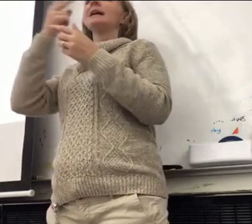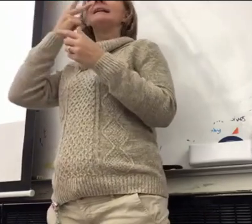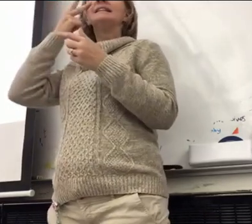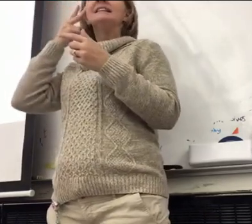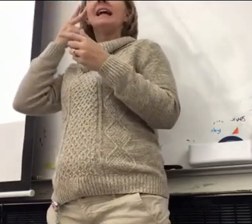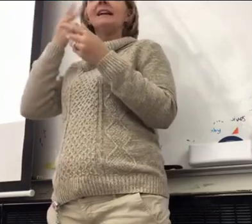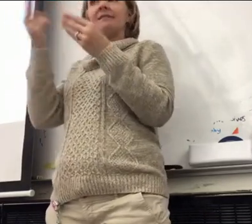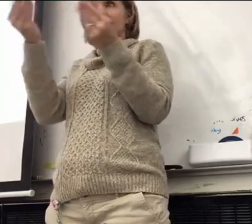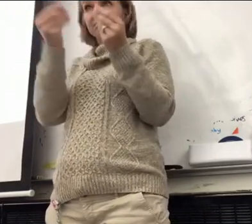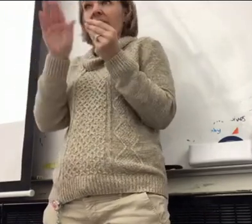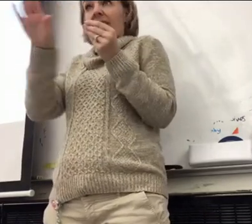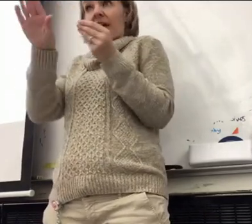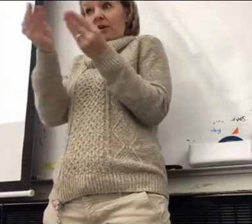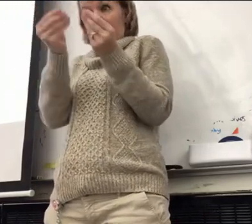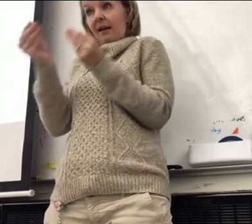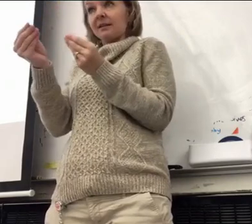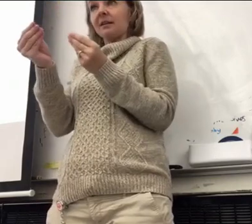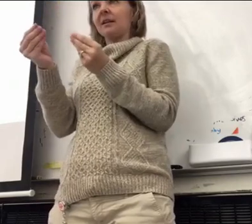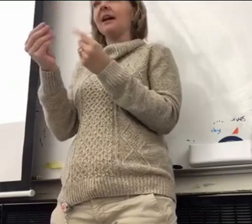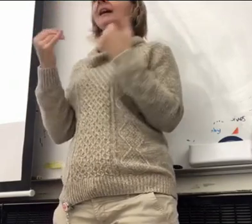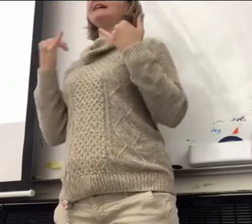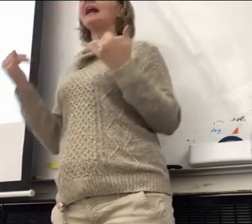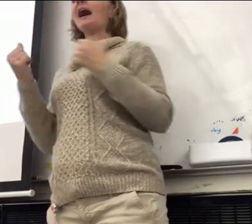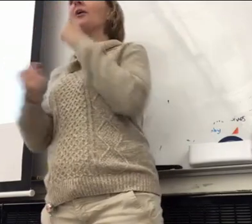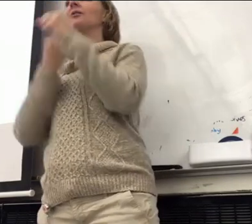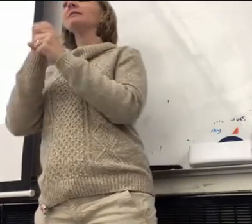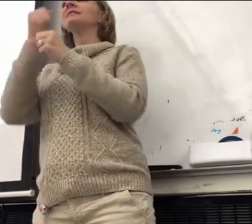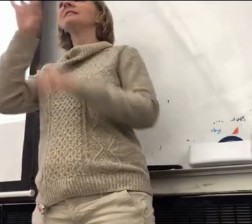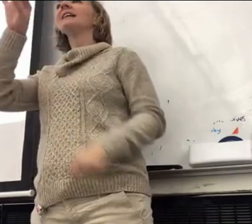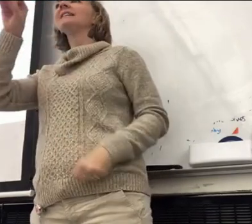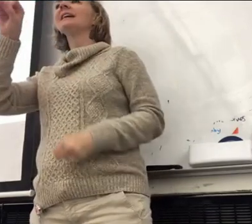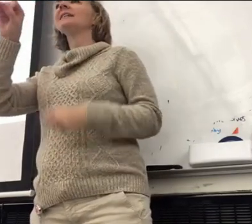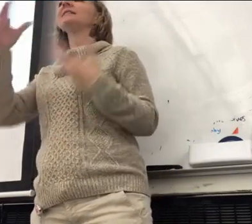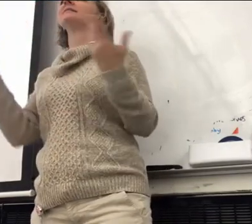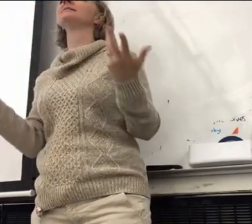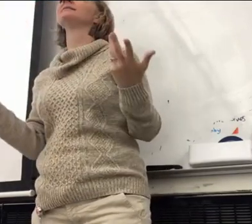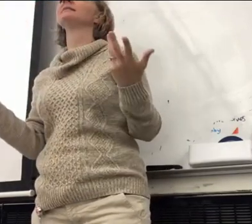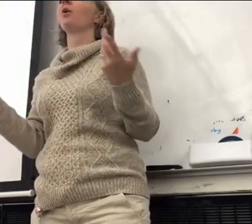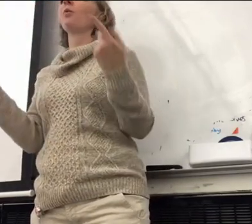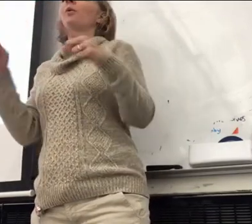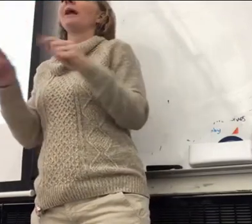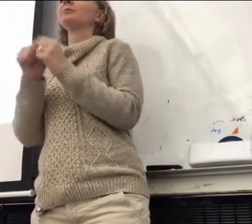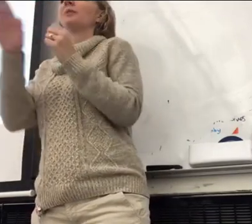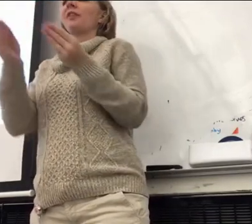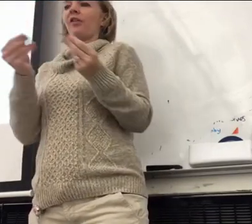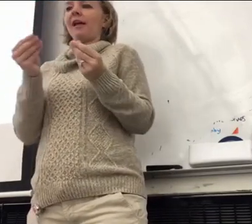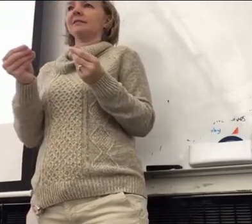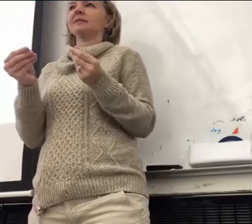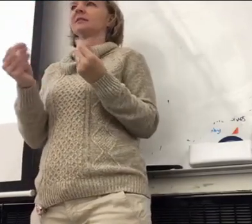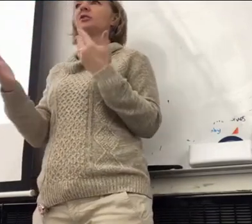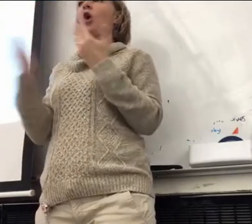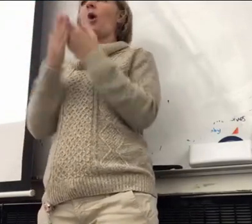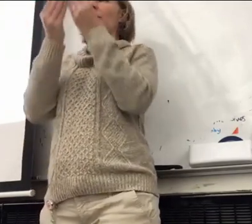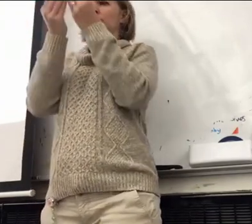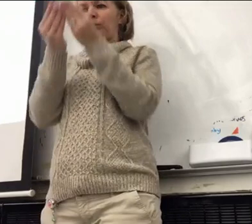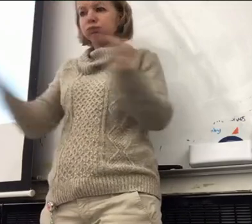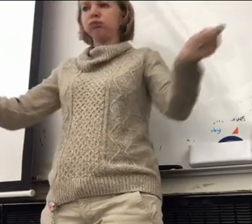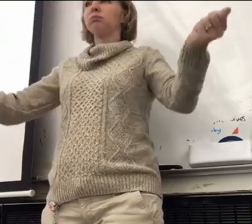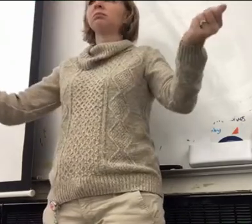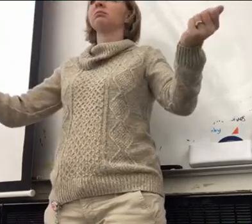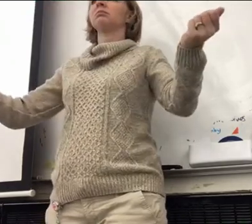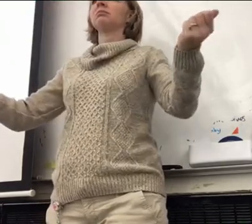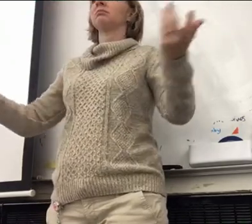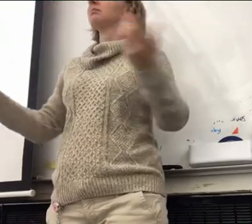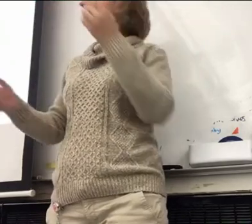tribal land. By the time that's happened now in 1990, what has happened to the U.S. tribal lands? Almost all